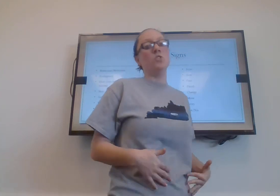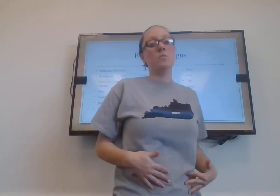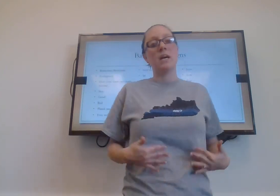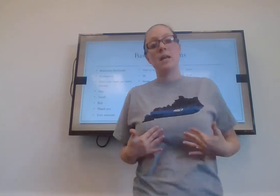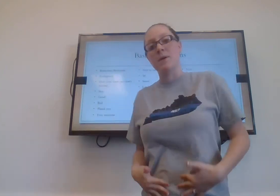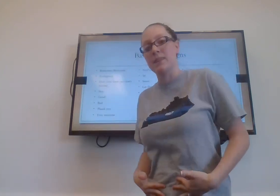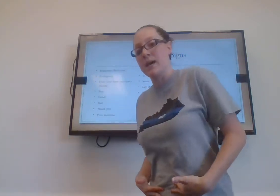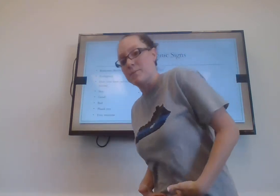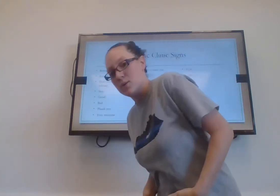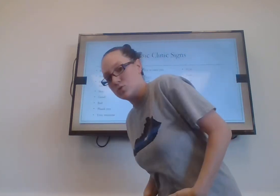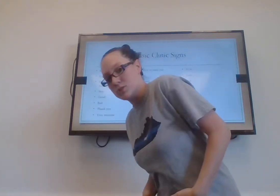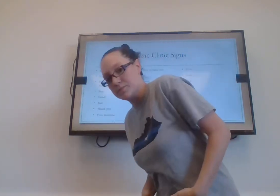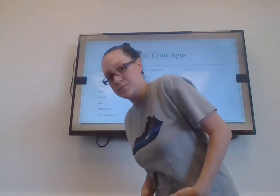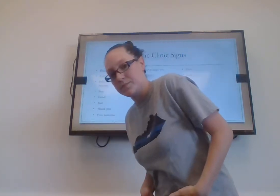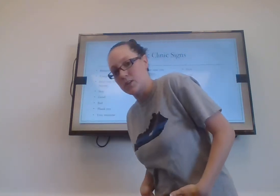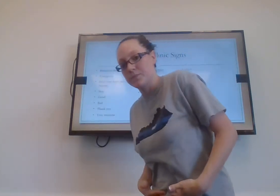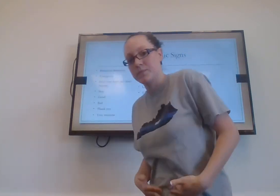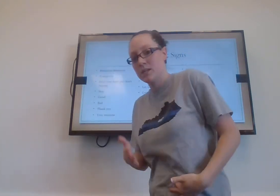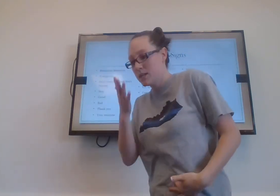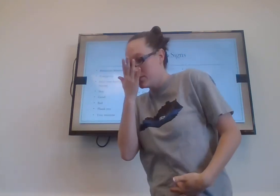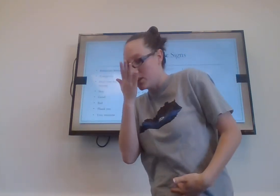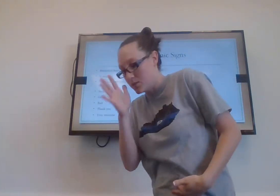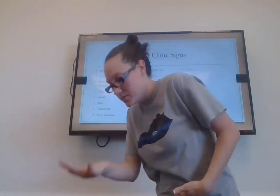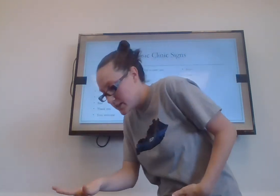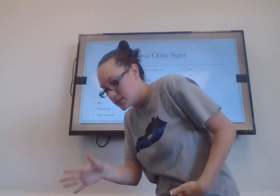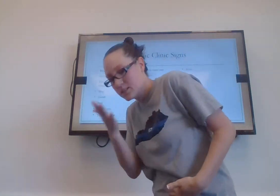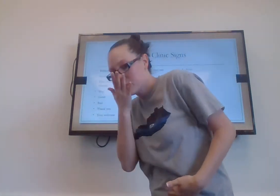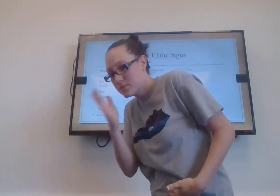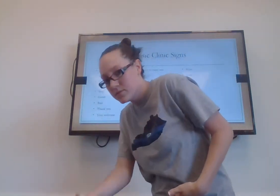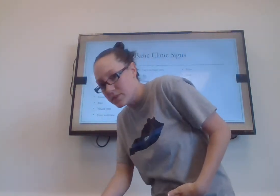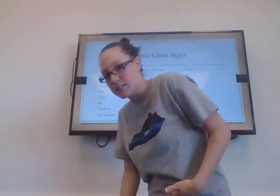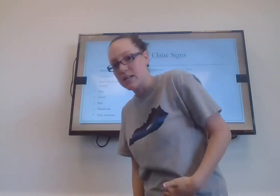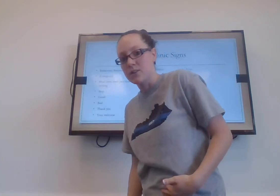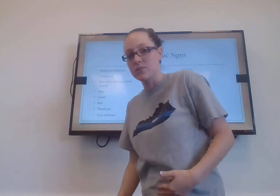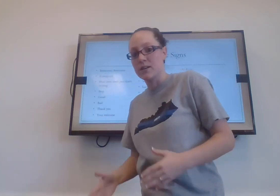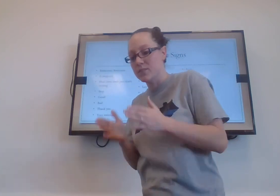would kind of make that motion, you know, face down kind of deal.